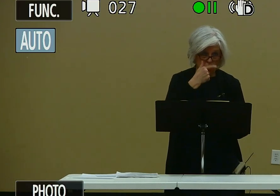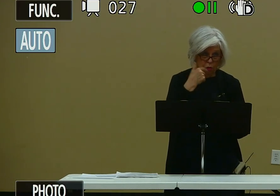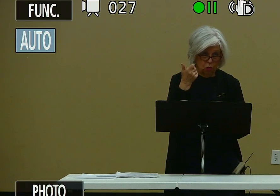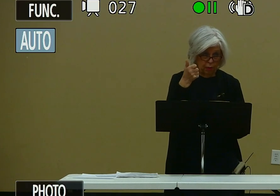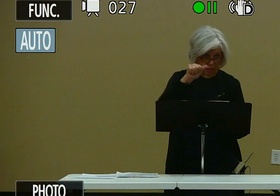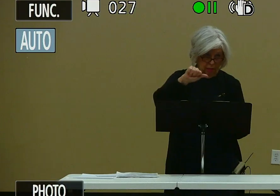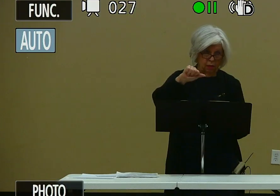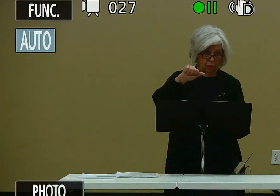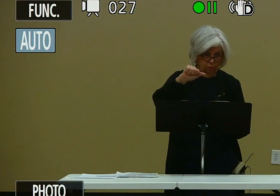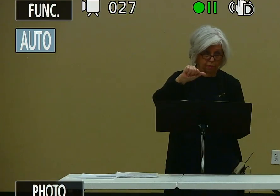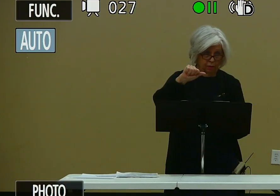Who, any, whoever.